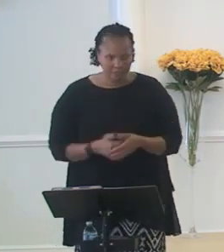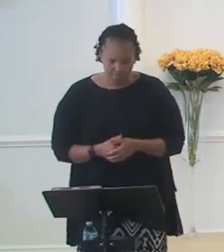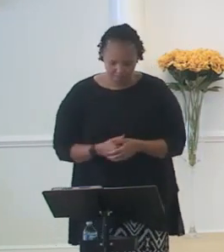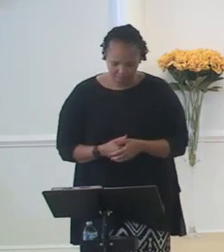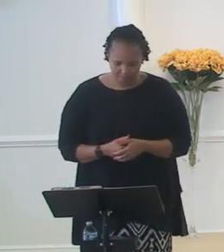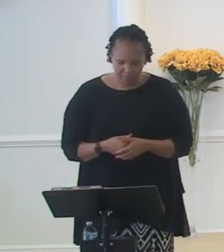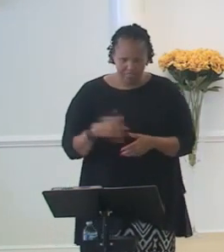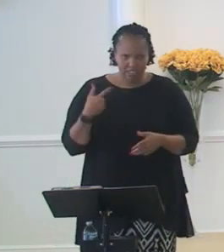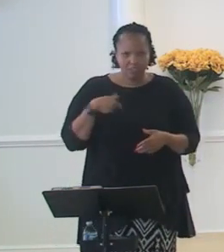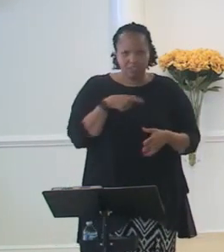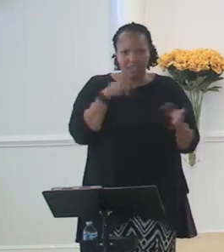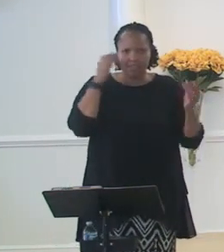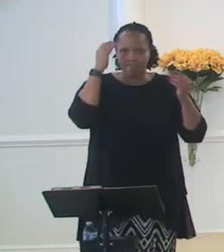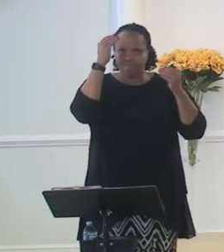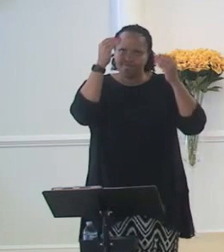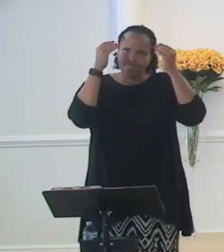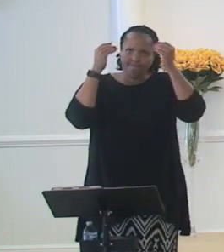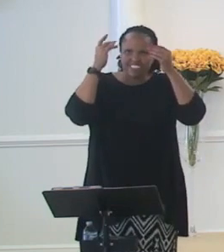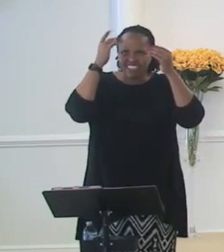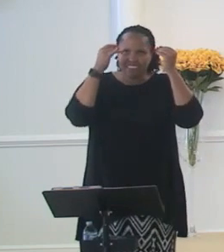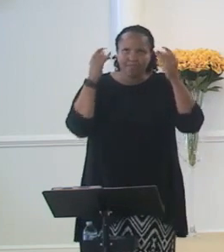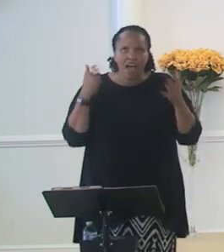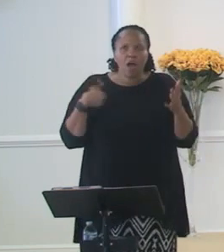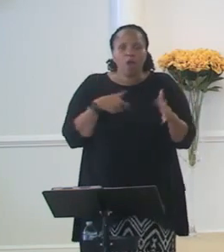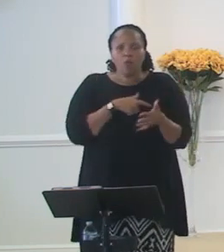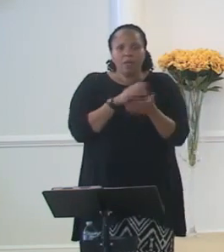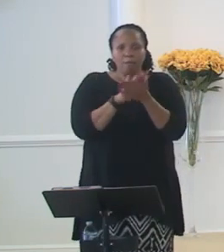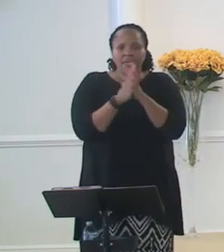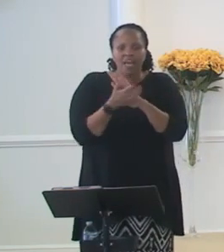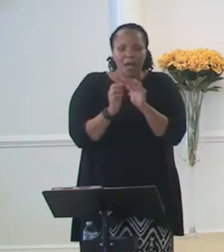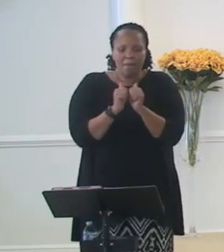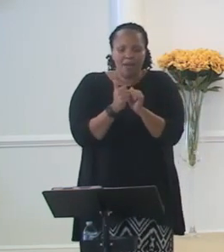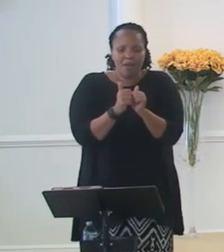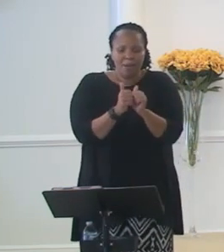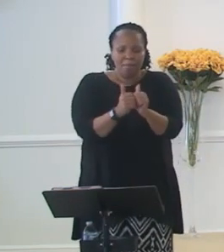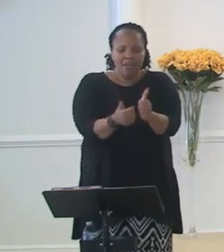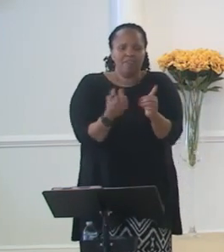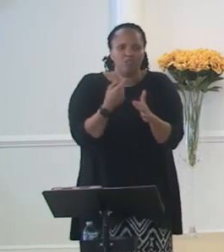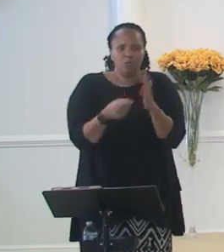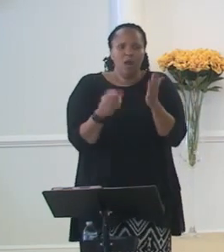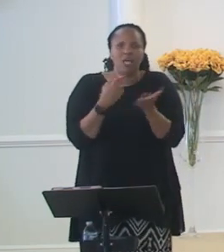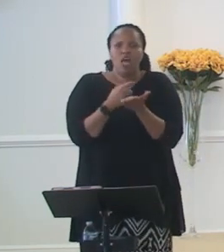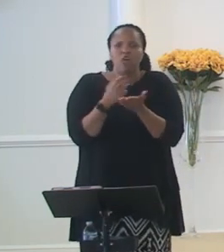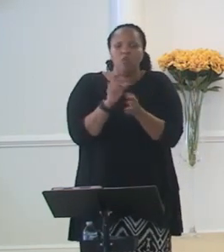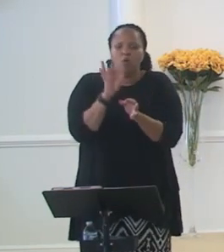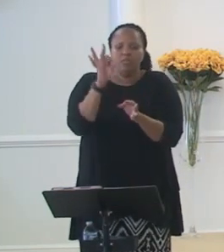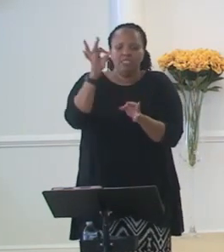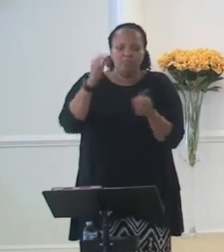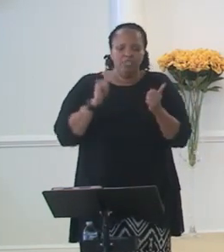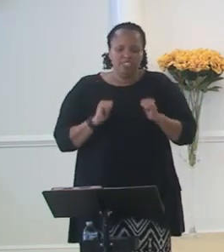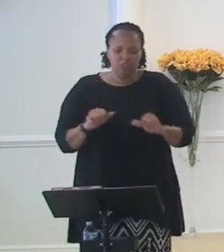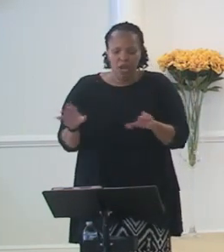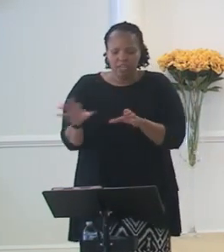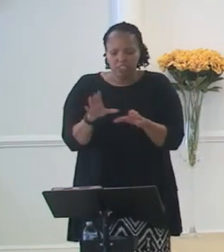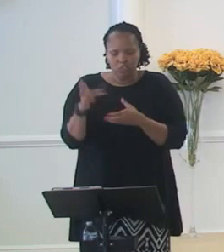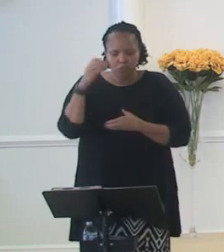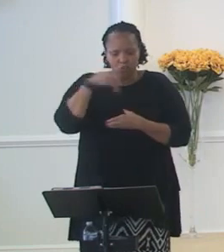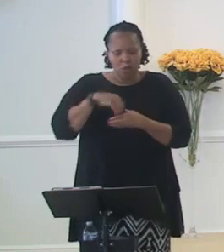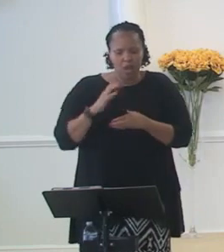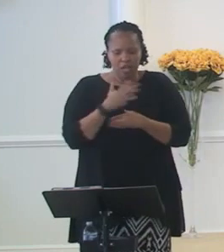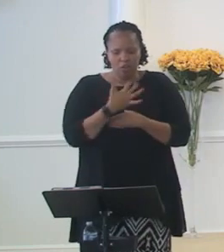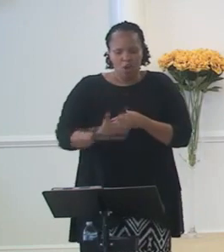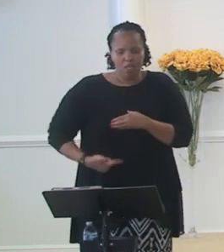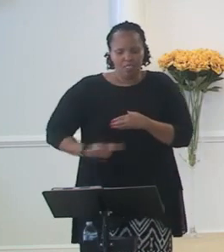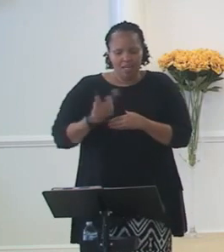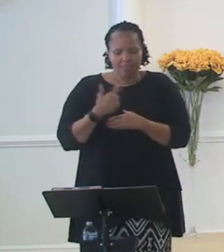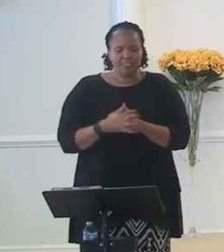we rationalize and become competitive towards what the Spirit of God is trying to do. So when now the